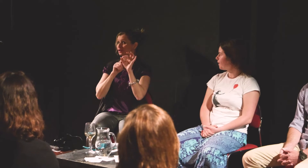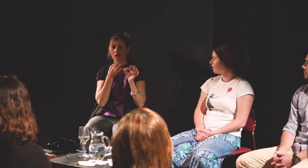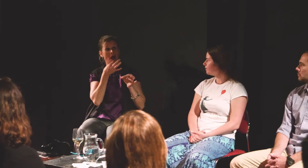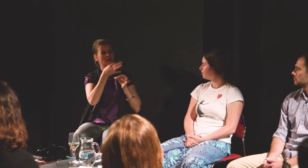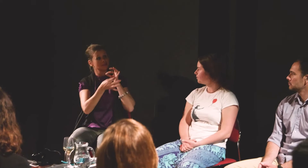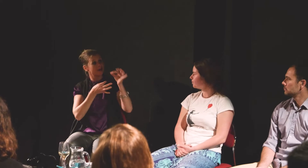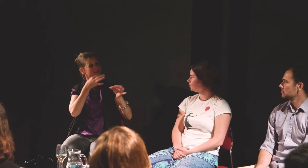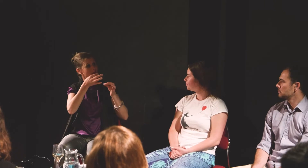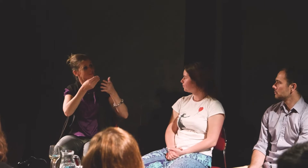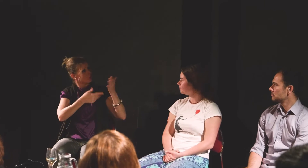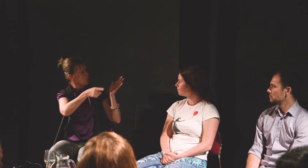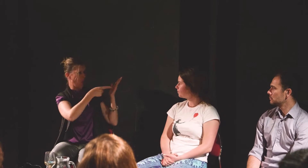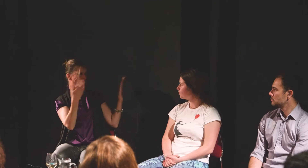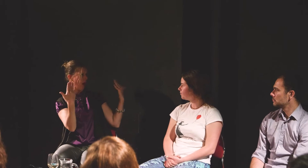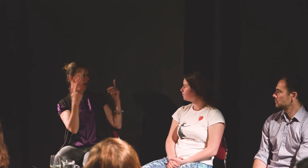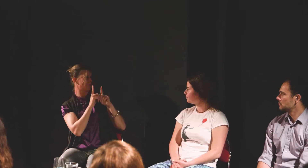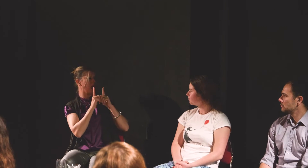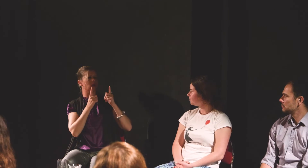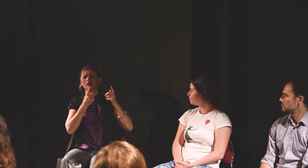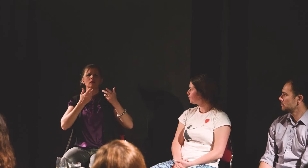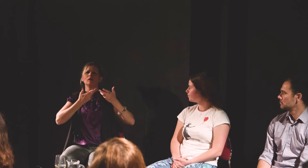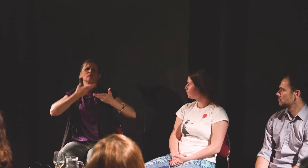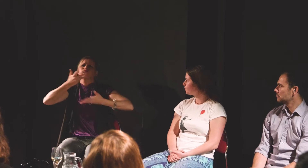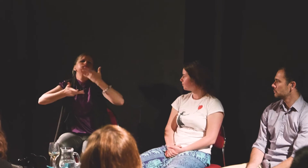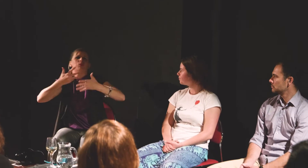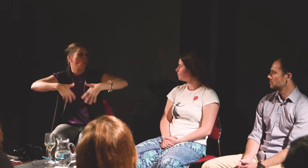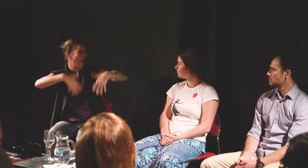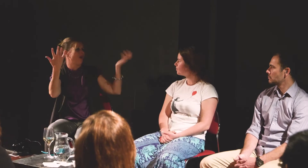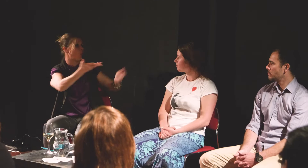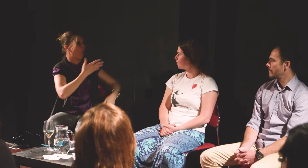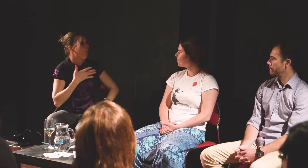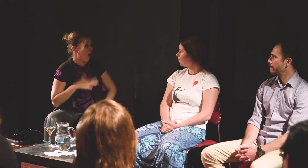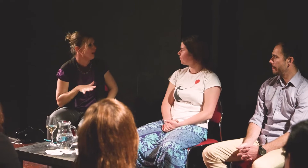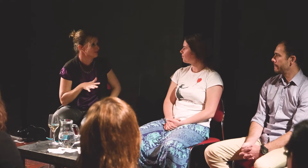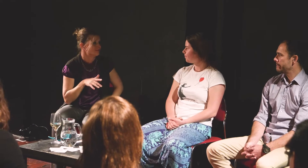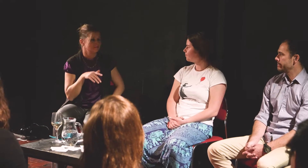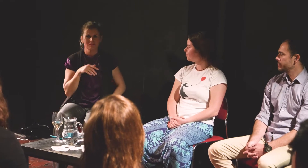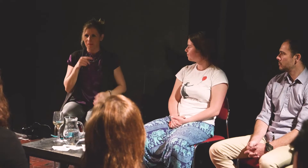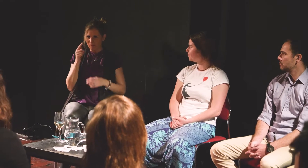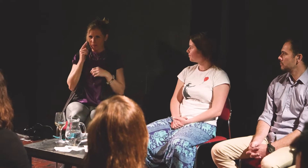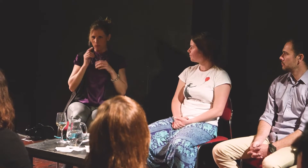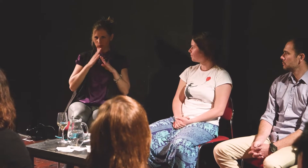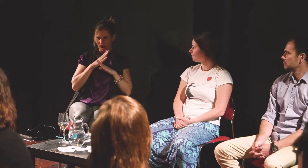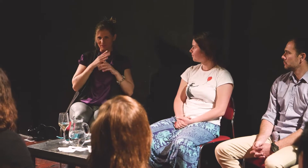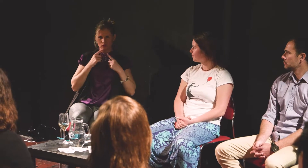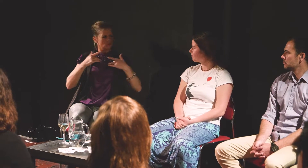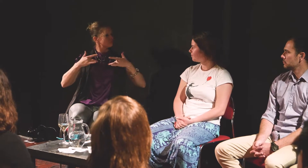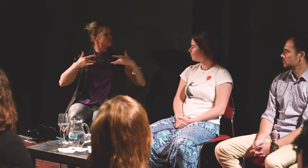All right, so we've put together a list of questions, and you're welcome to talk about whatever you want based on